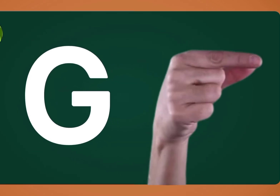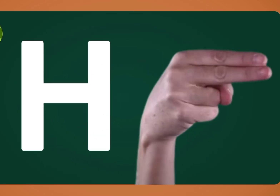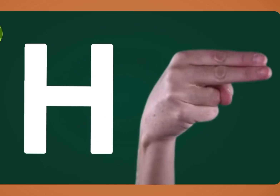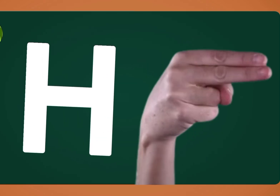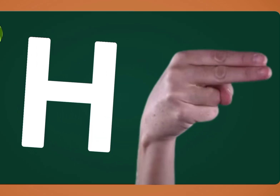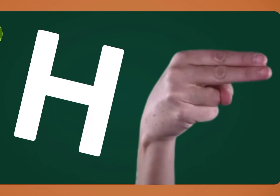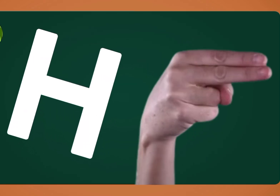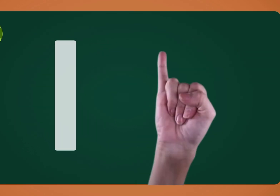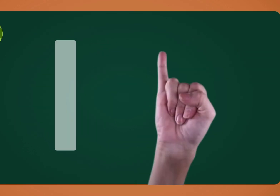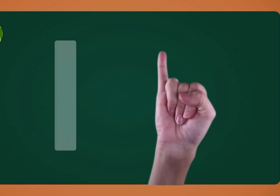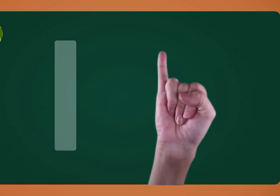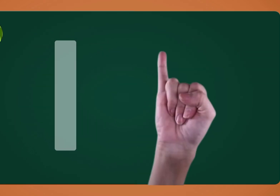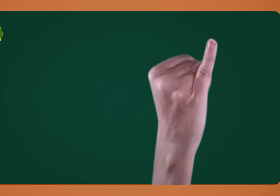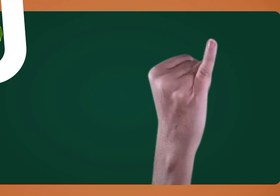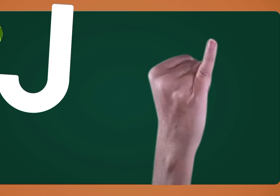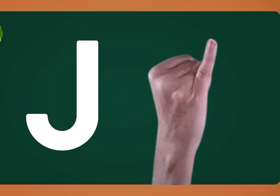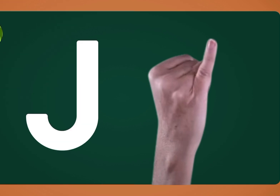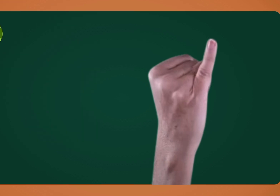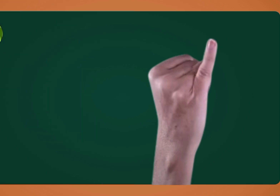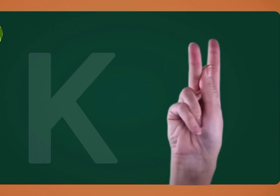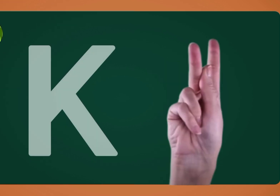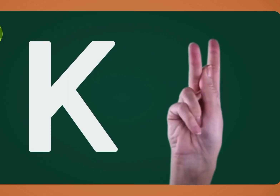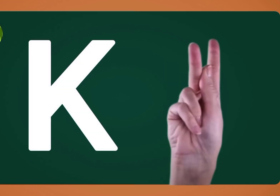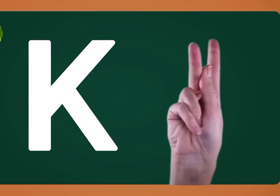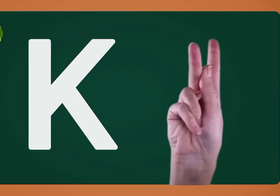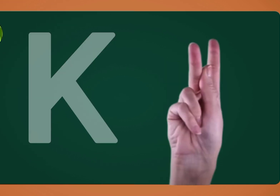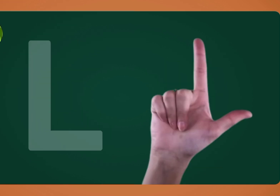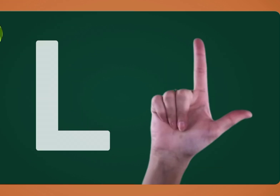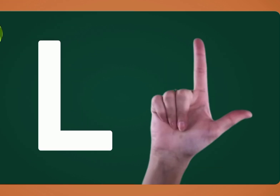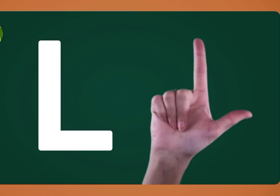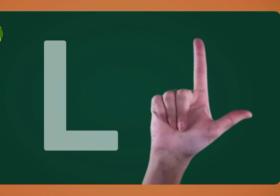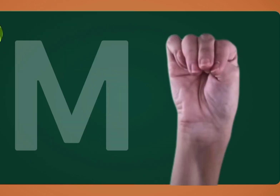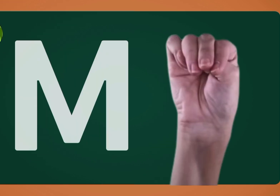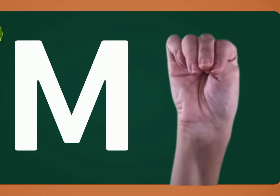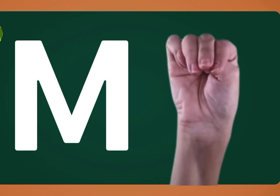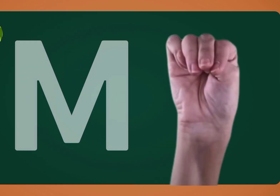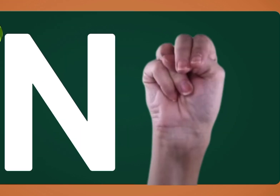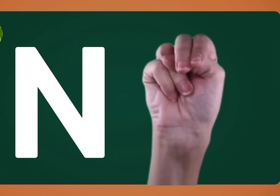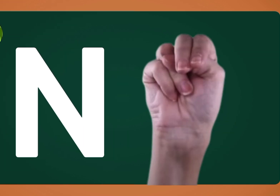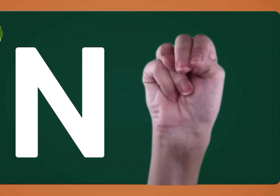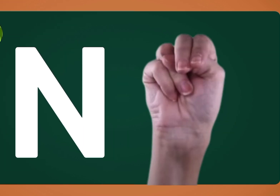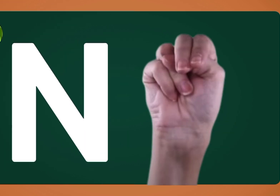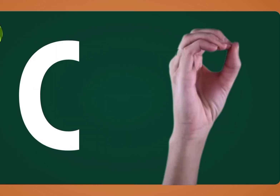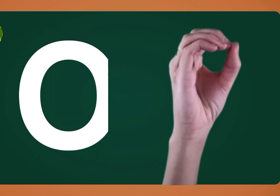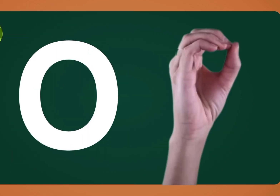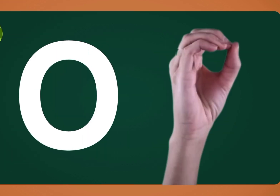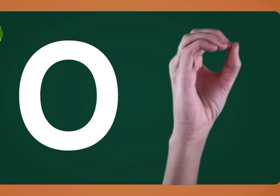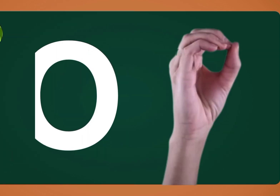H, I, J, K, L, M, N, O,